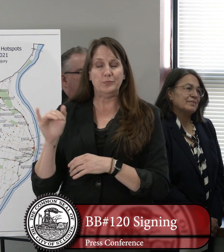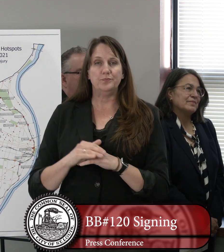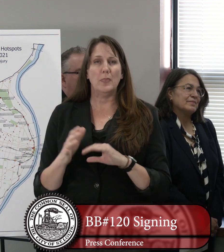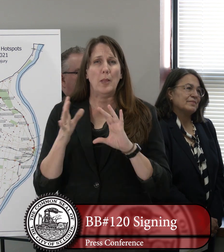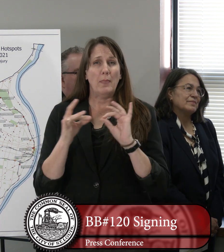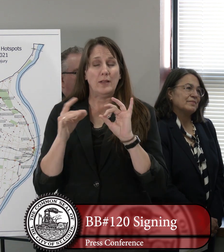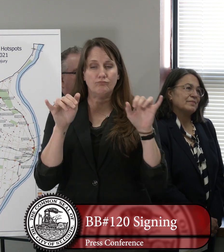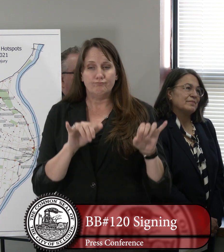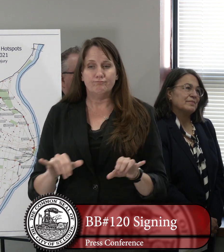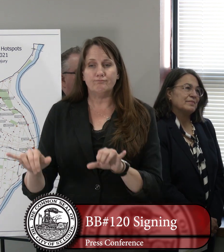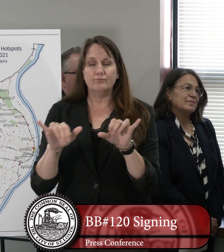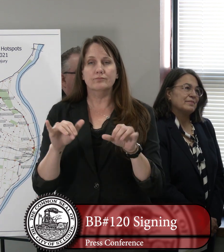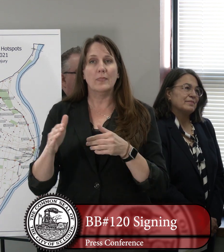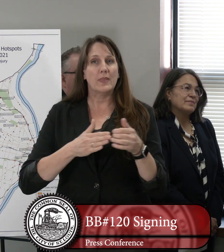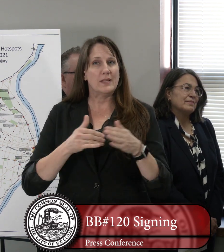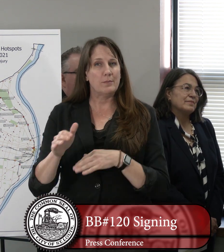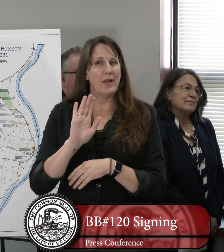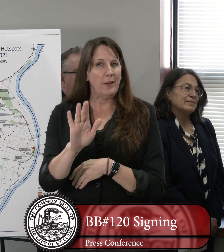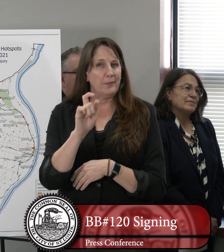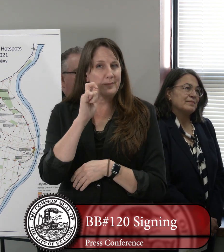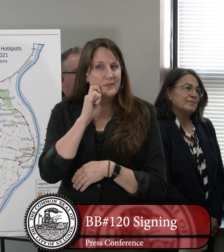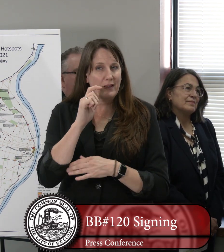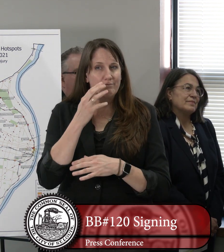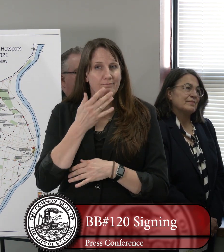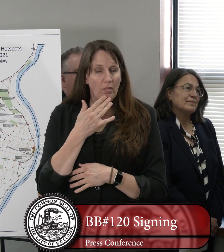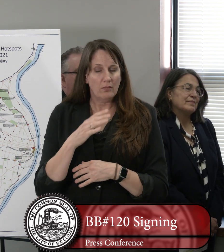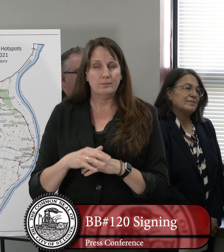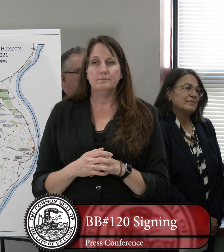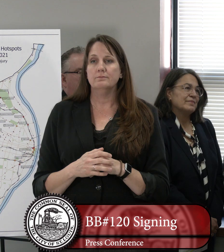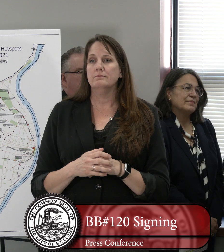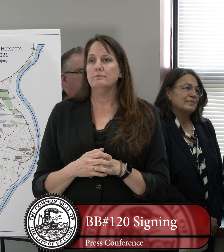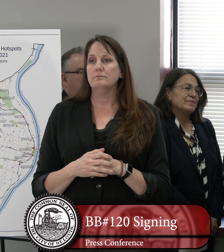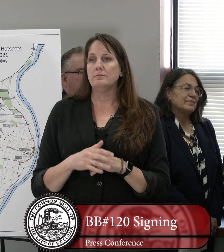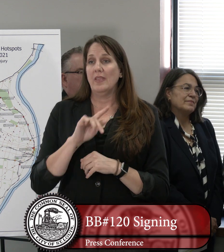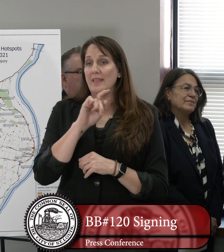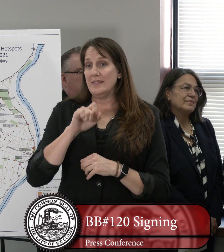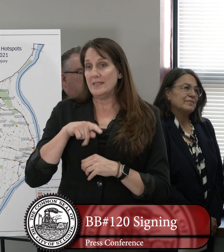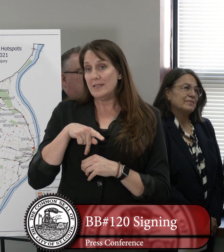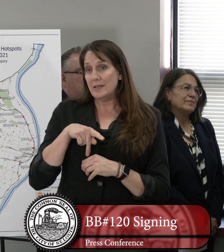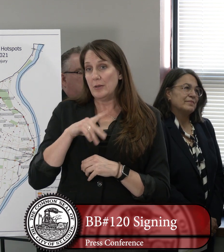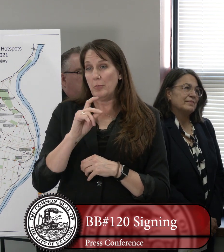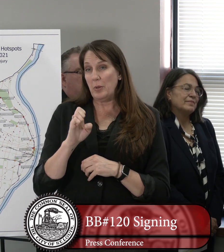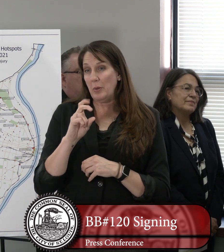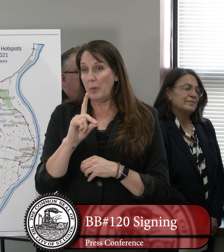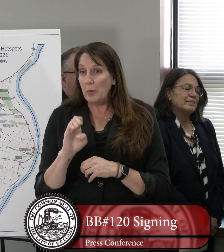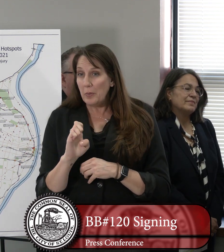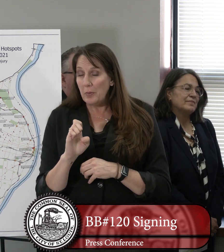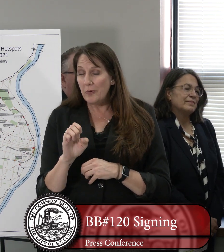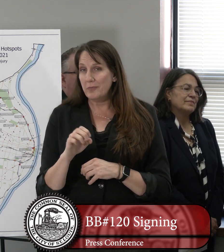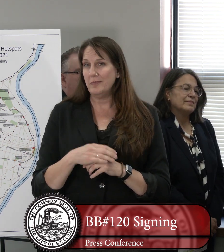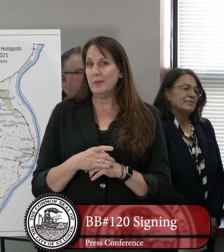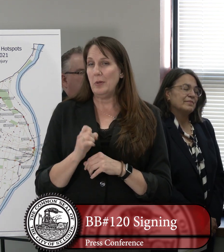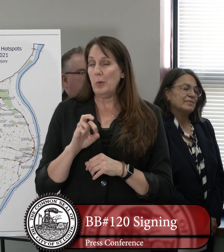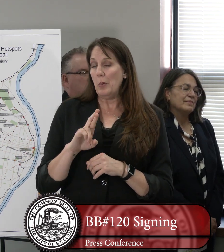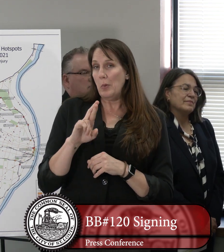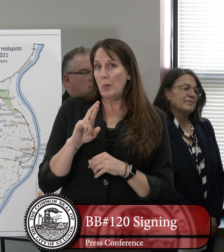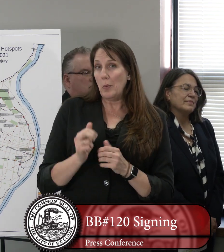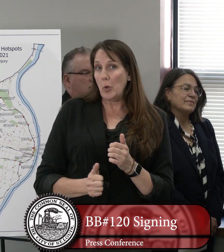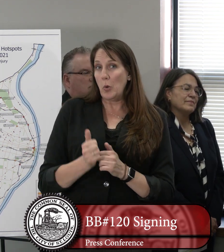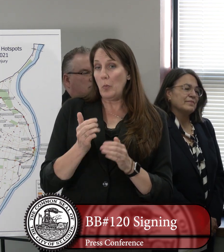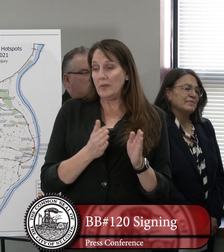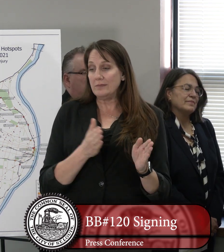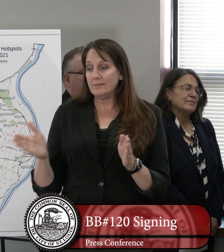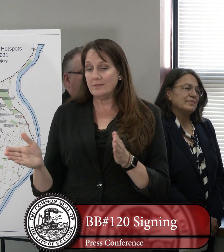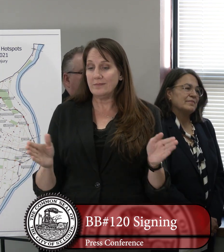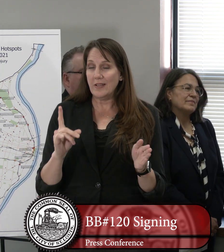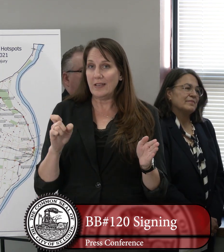same. No matter the color of your skin, or your zip code, or what side of Del Mar you live on, traffic